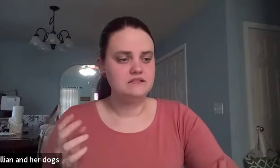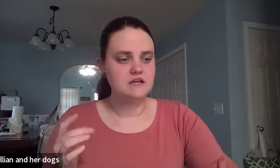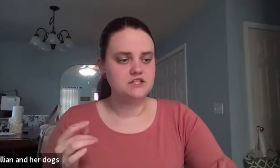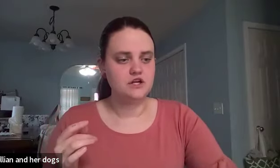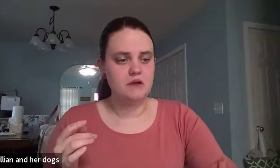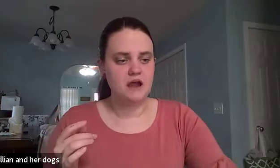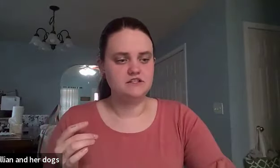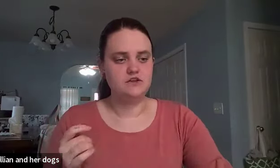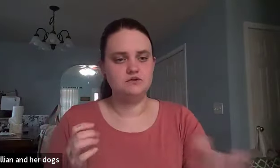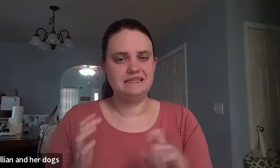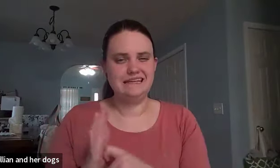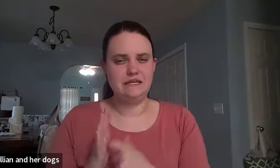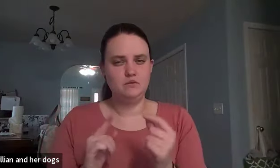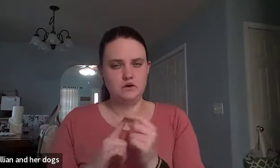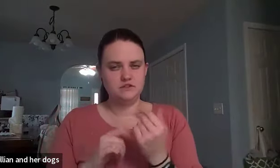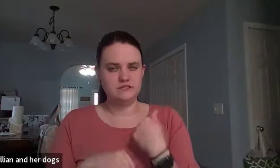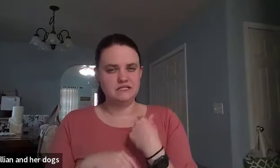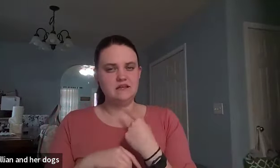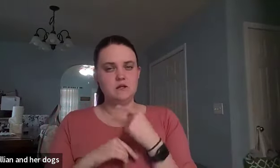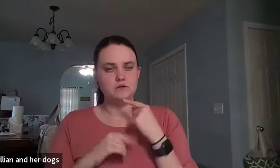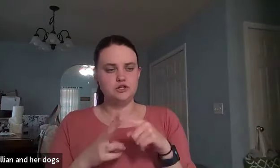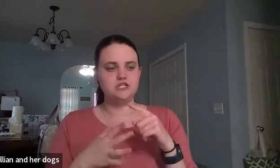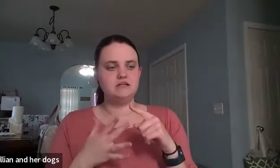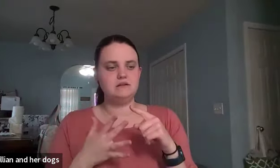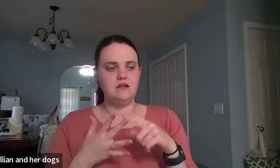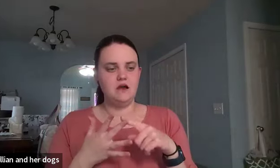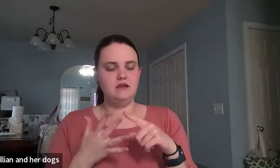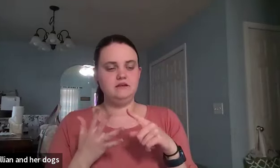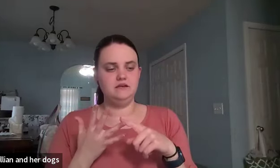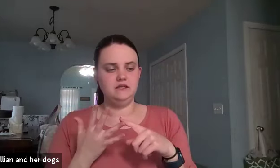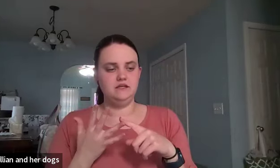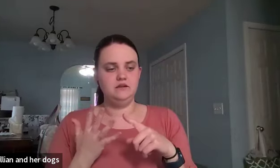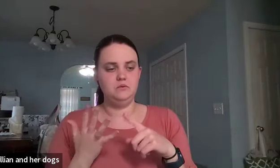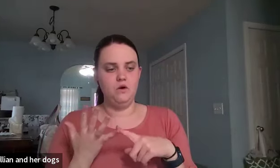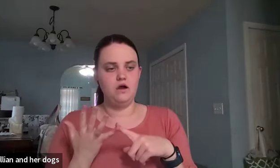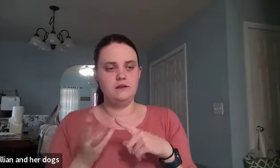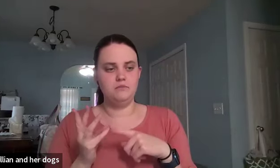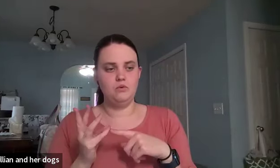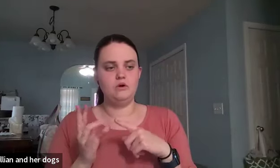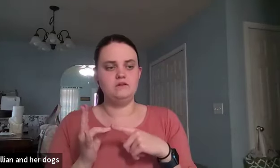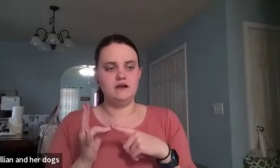Let's actually go back to those key words we did, like allergic, like, need, want, more,